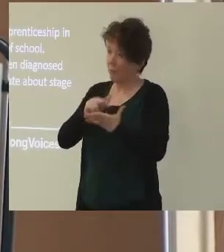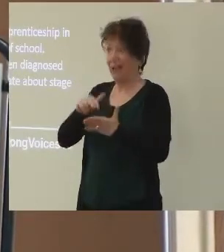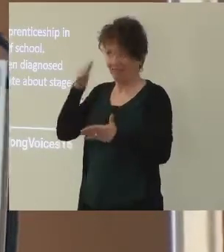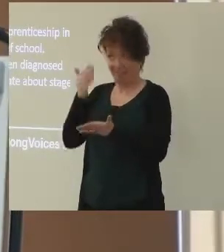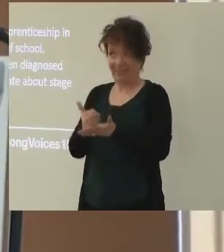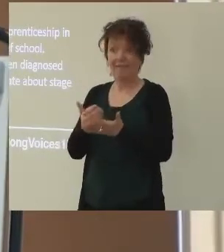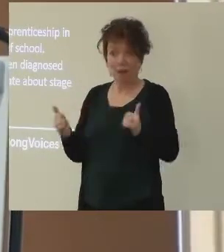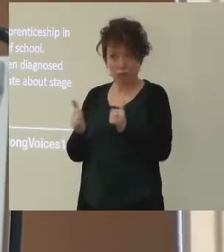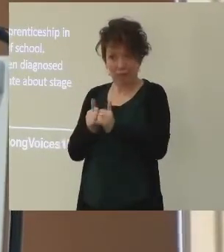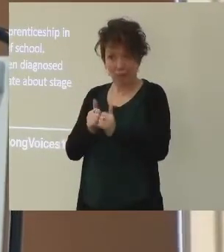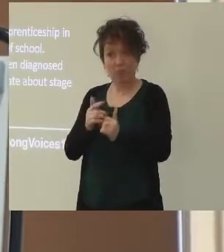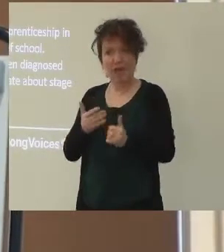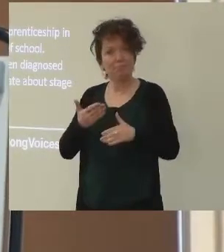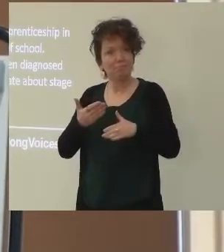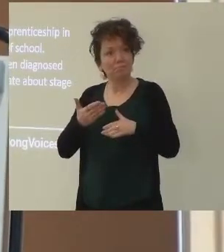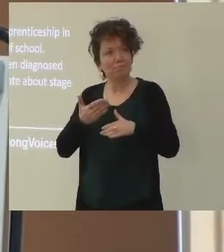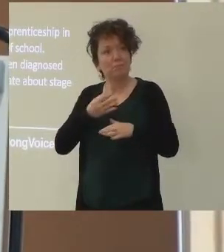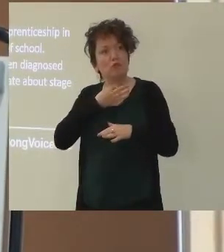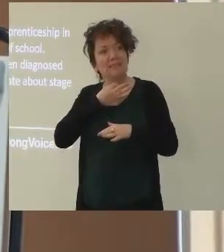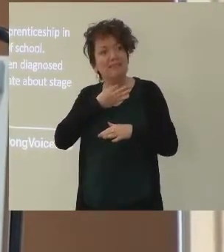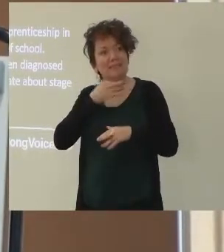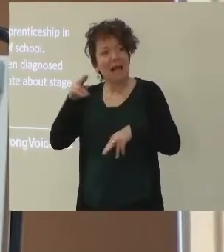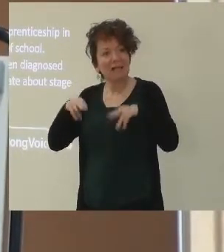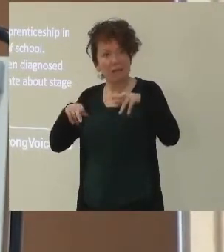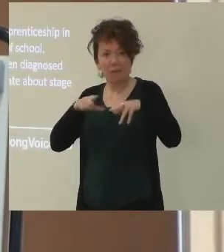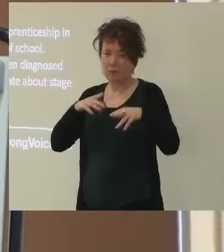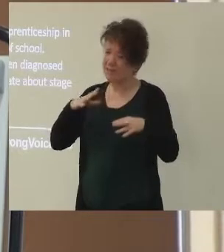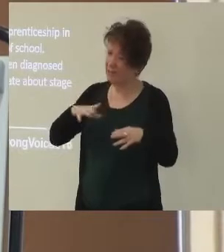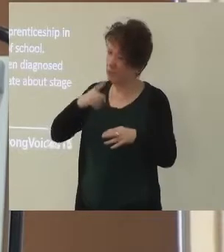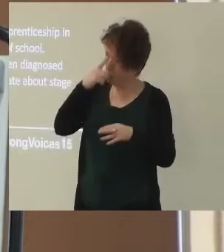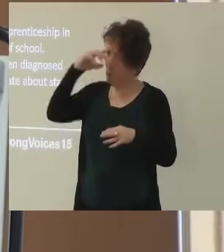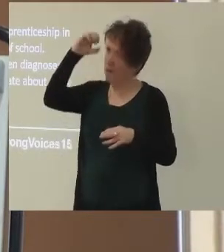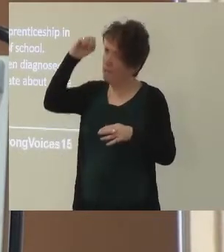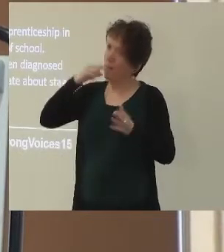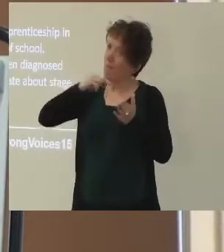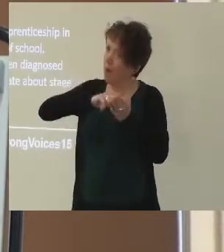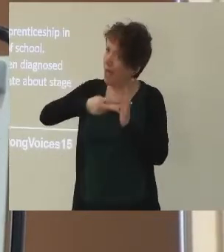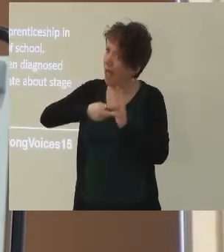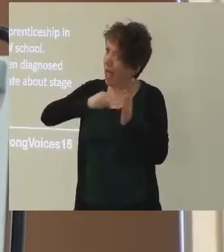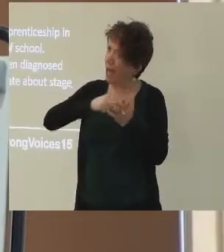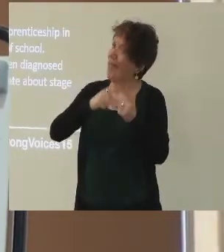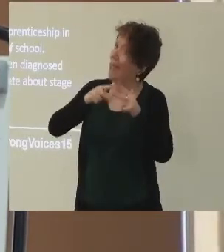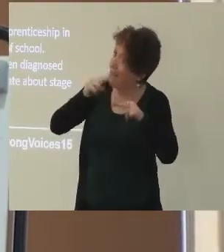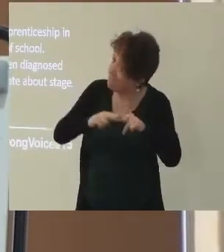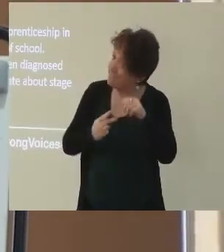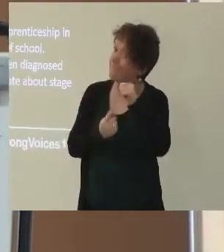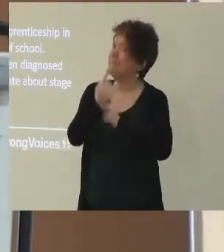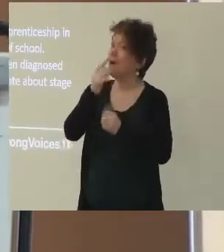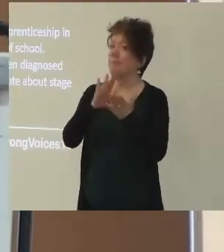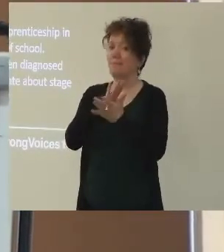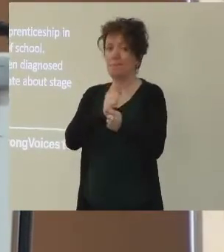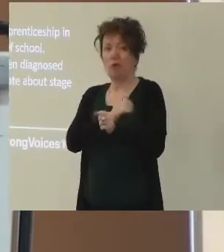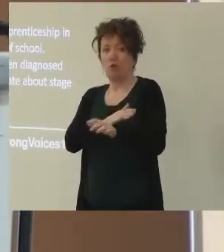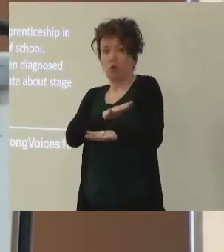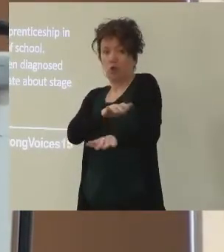that, because always we need to think about planning and what kind of making sure that all the systems are in place. We've